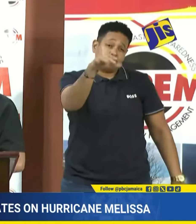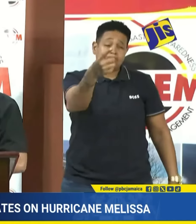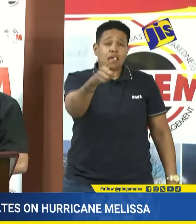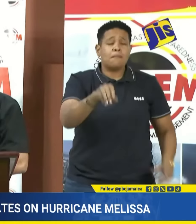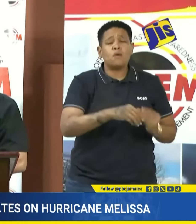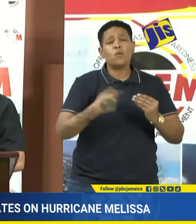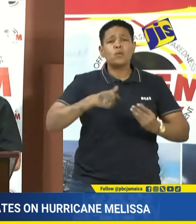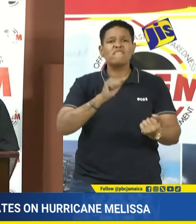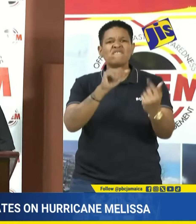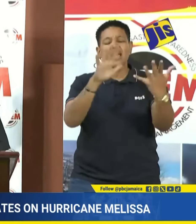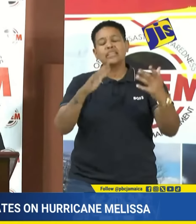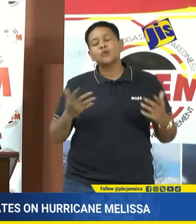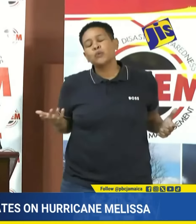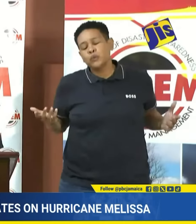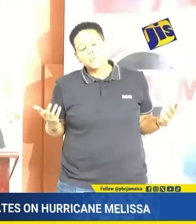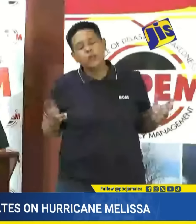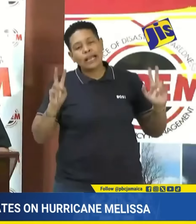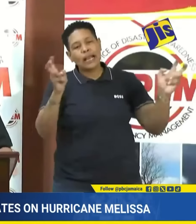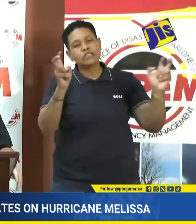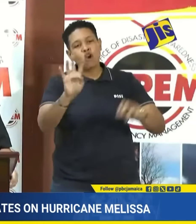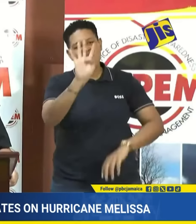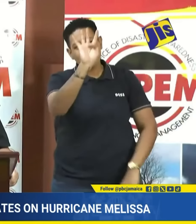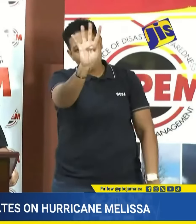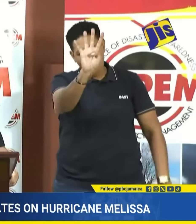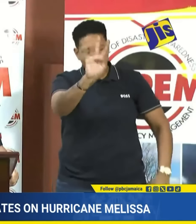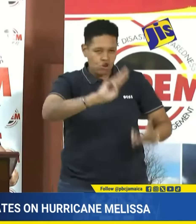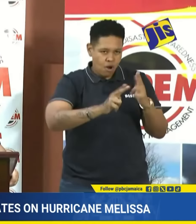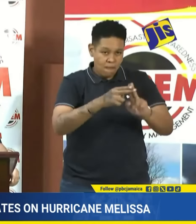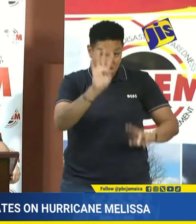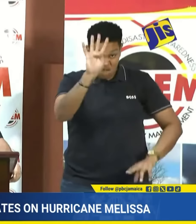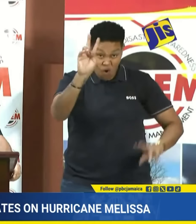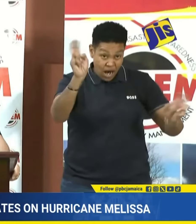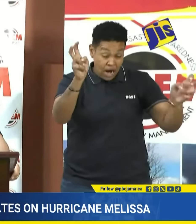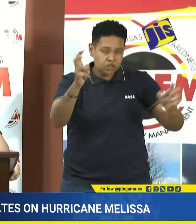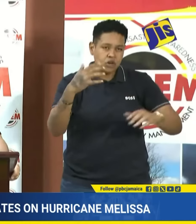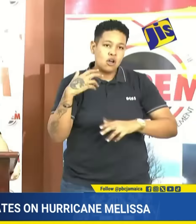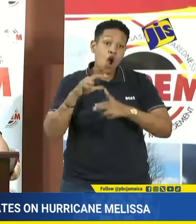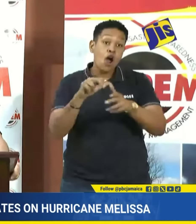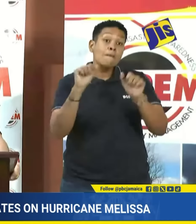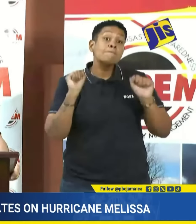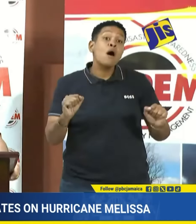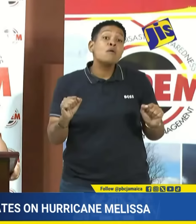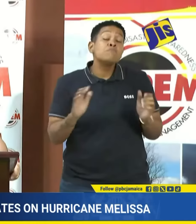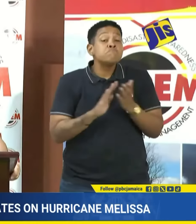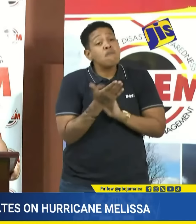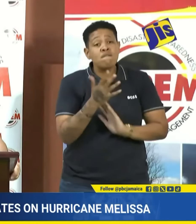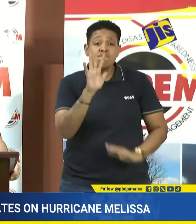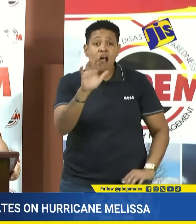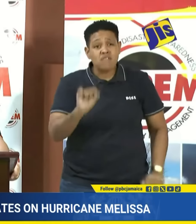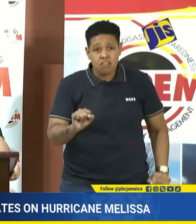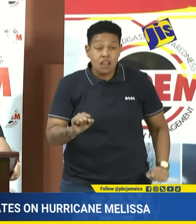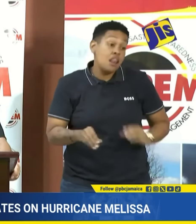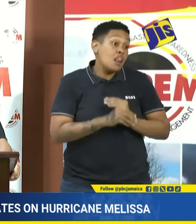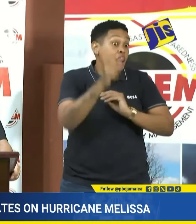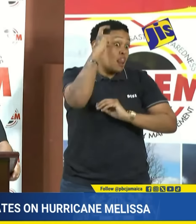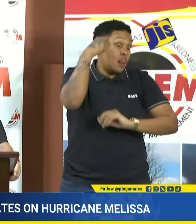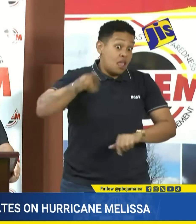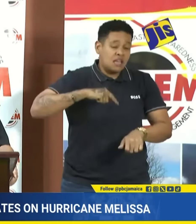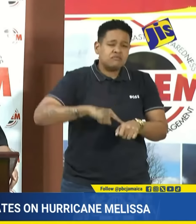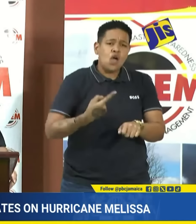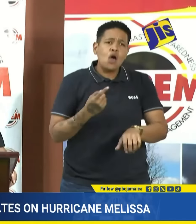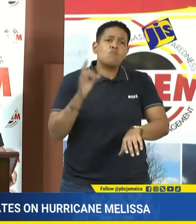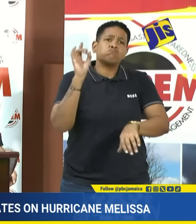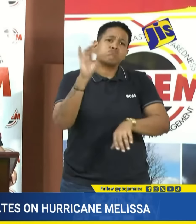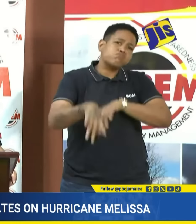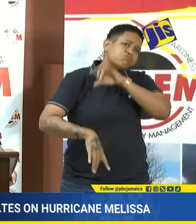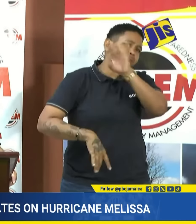we are facing a Category 4 hurricane that has potential for strengthening. As I have started every